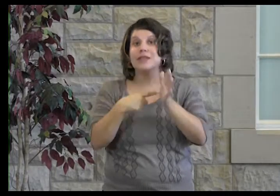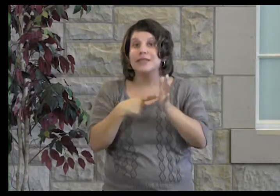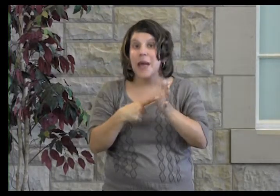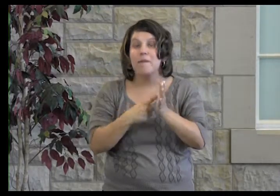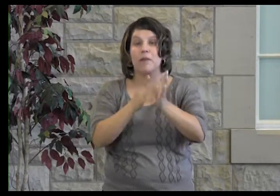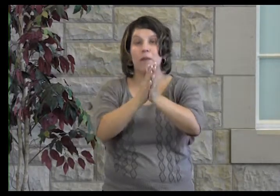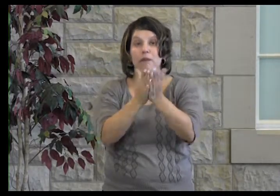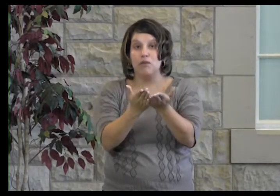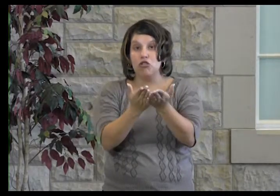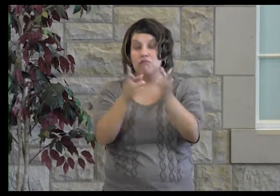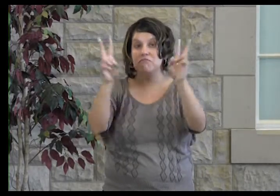Let me give you an example.